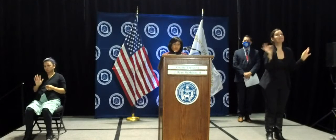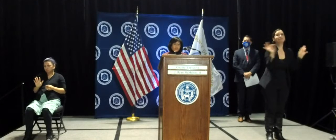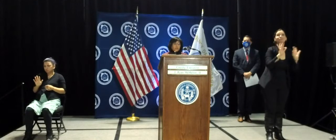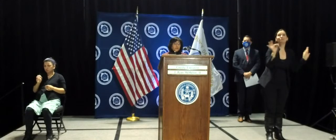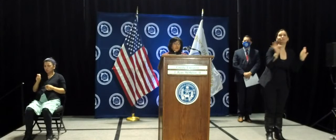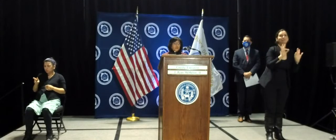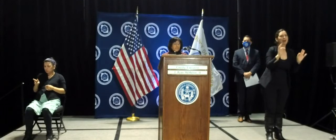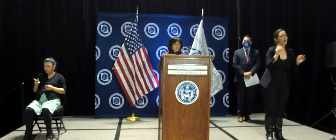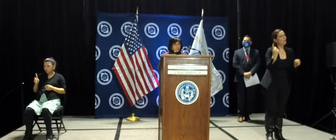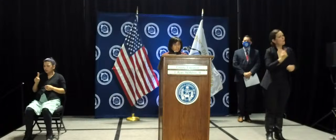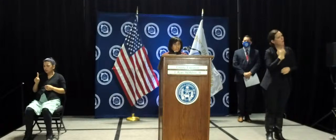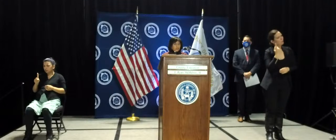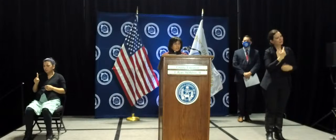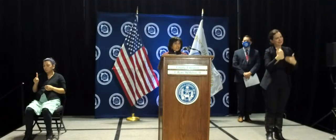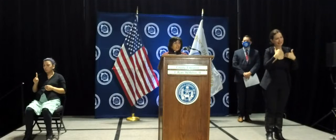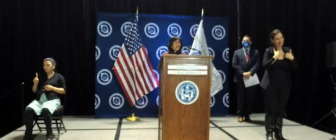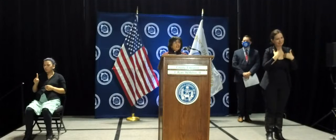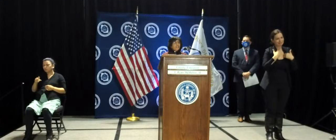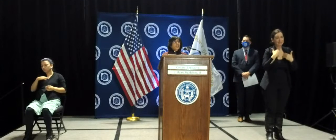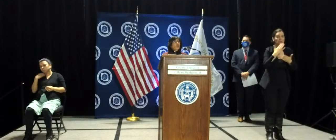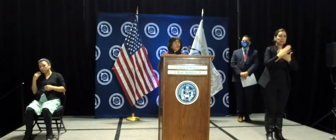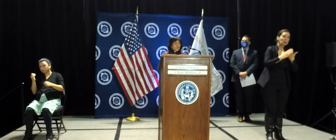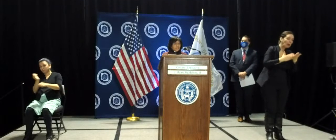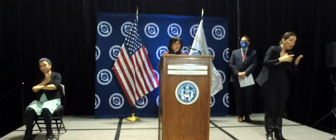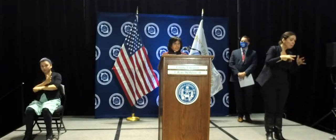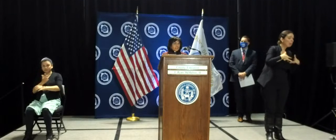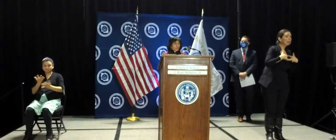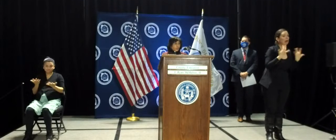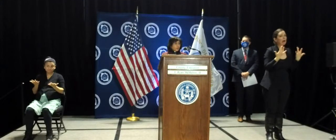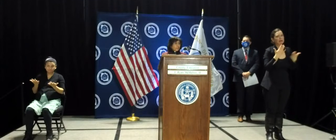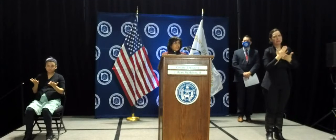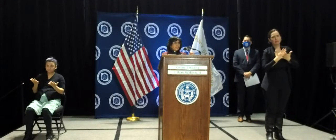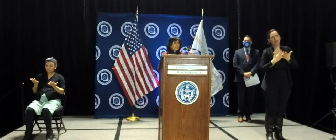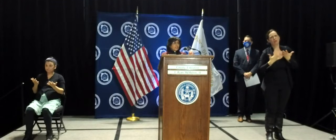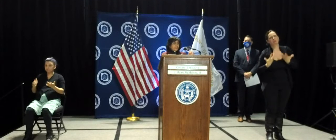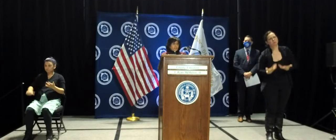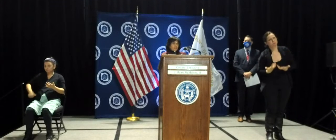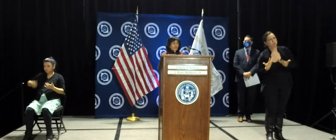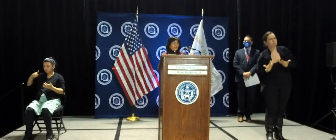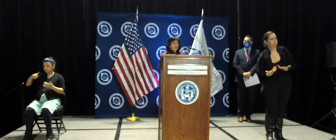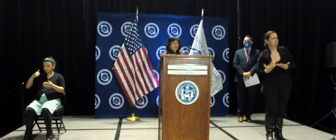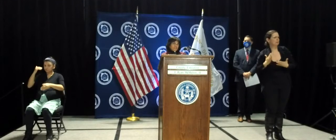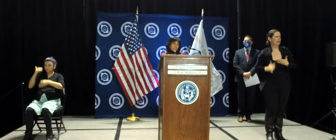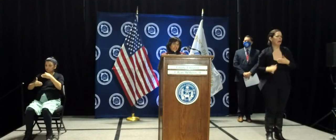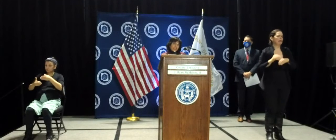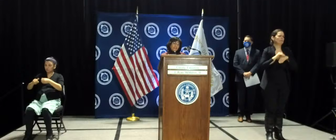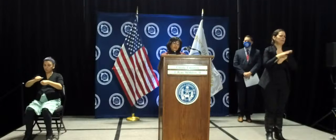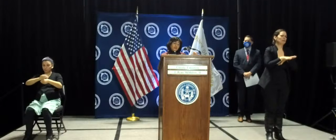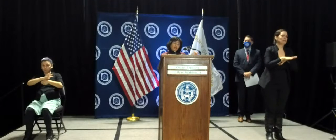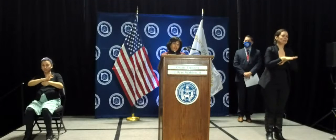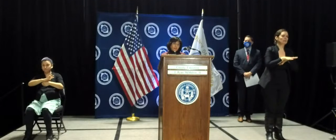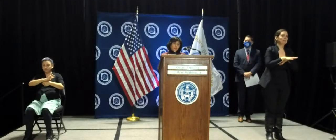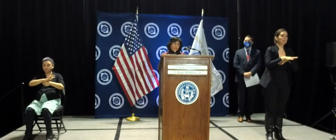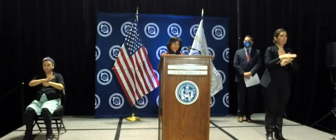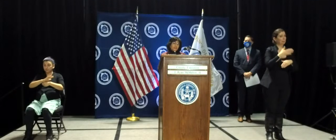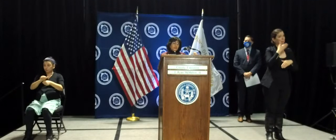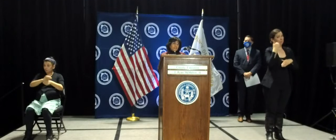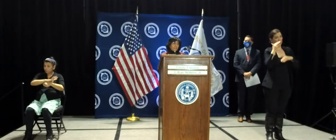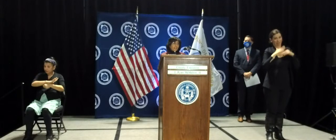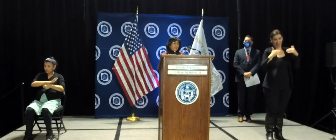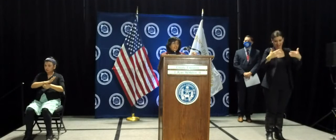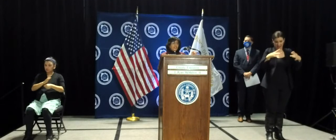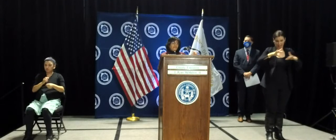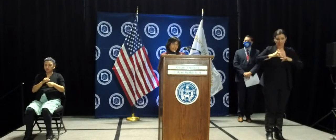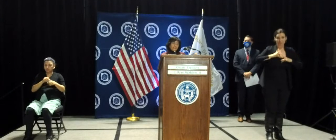get more, some people will get less, but they're not getting COVID. COVID is the one which can take them to the hospital,